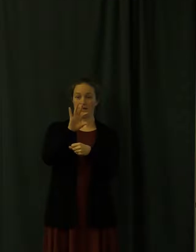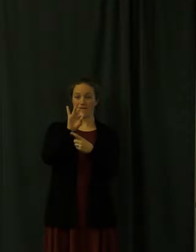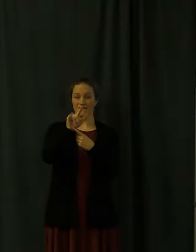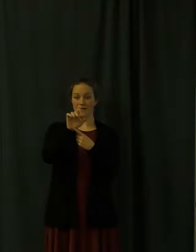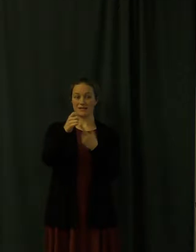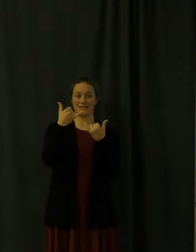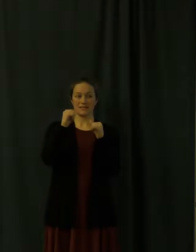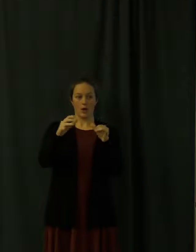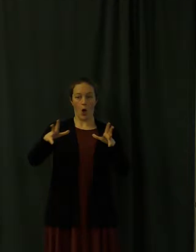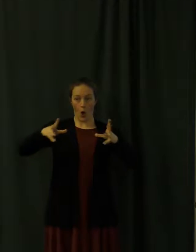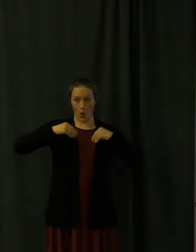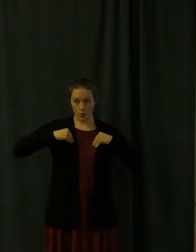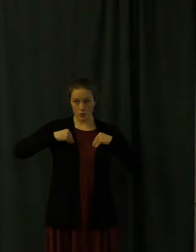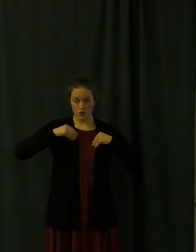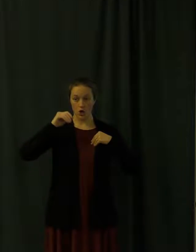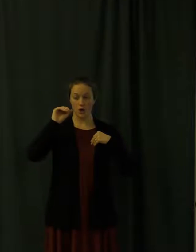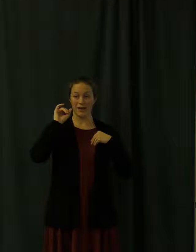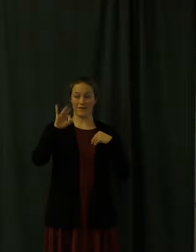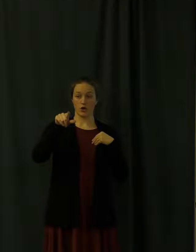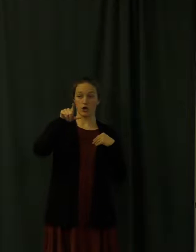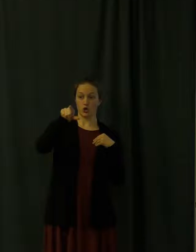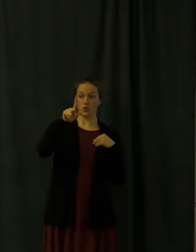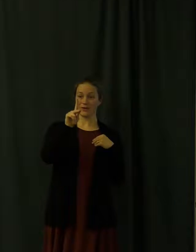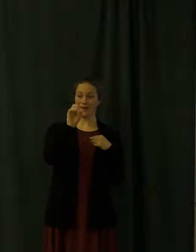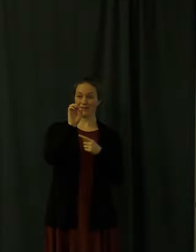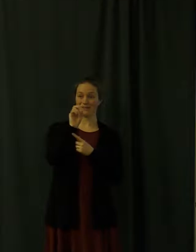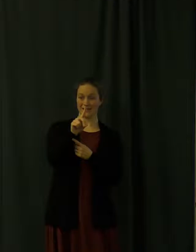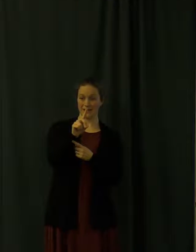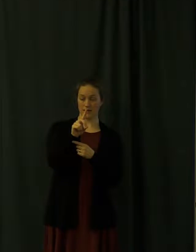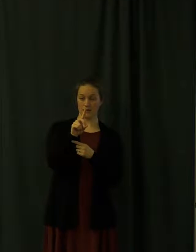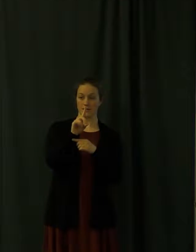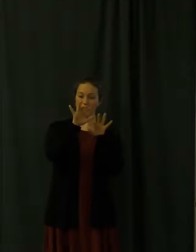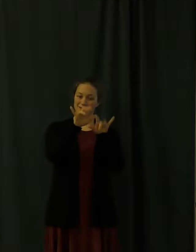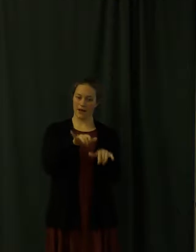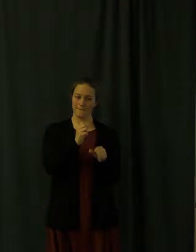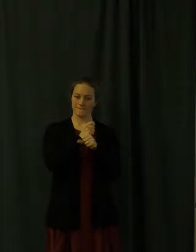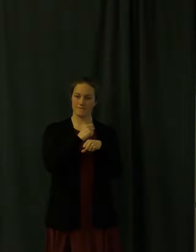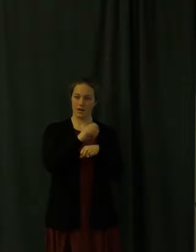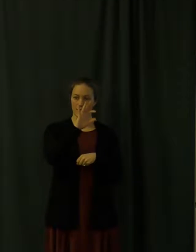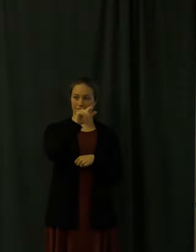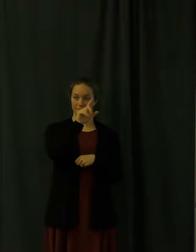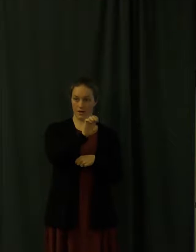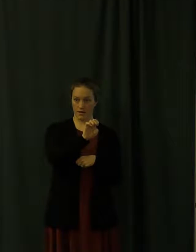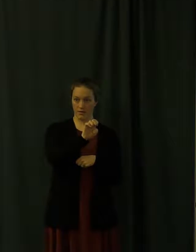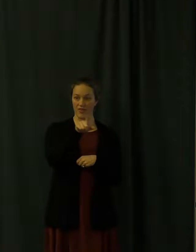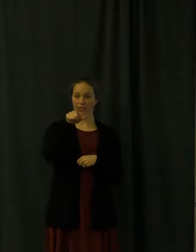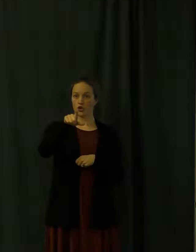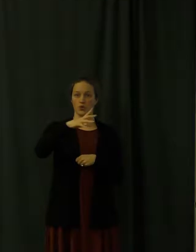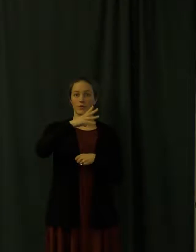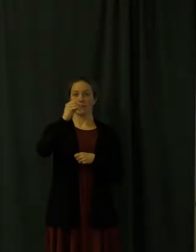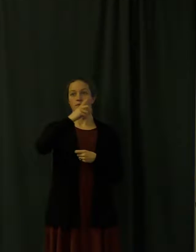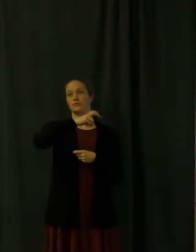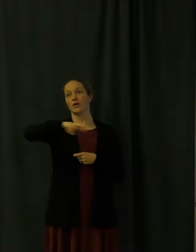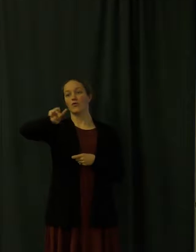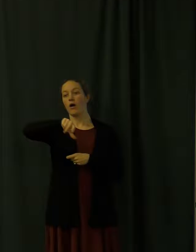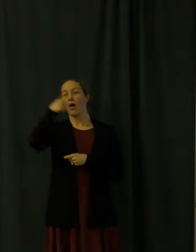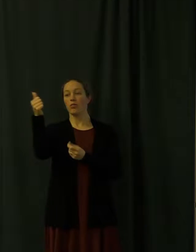Right. So if KSDU makes that file, and then KSDU leaves to become Jessamine County Schools